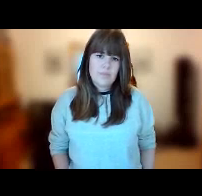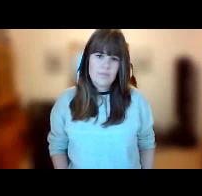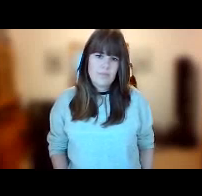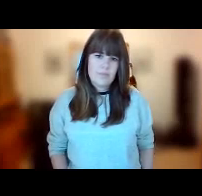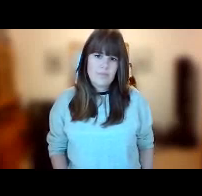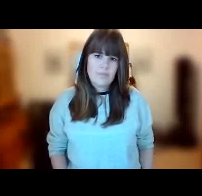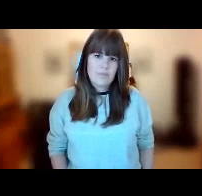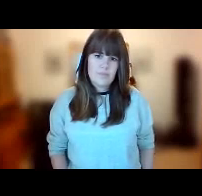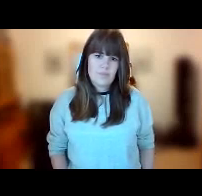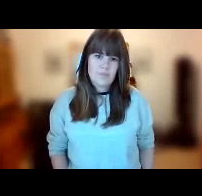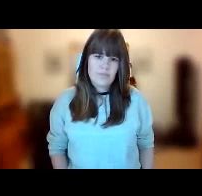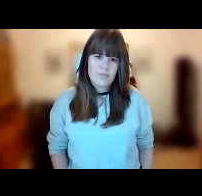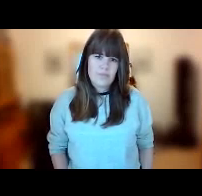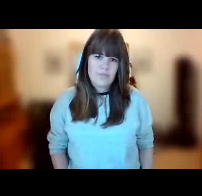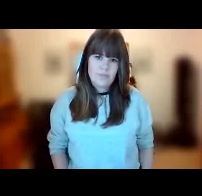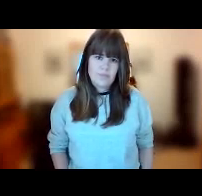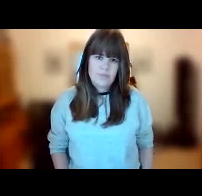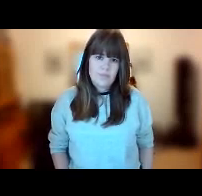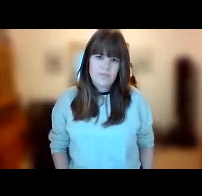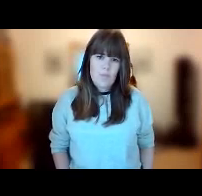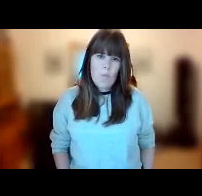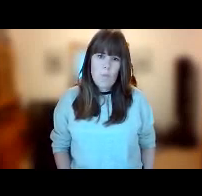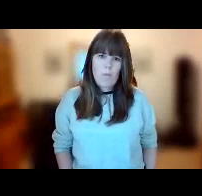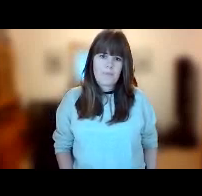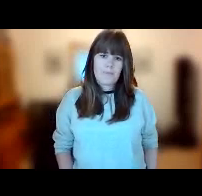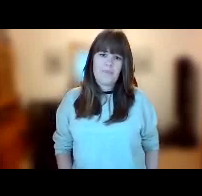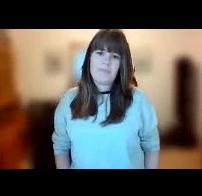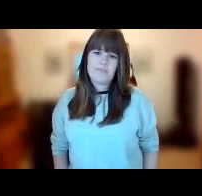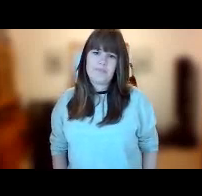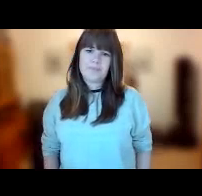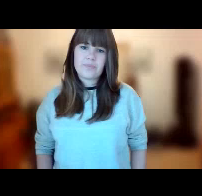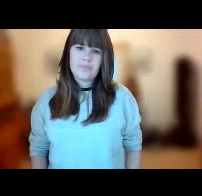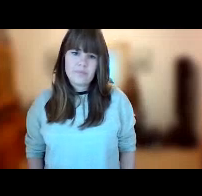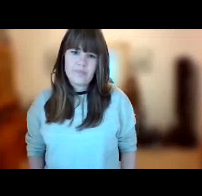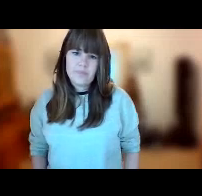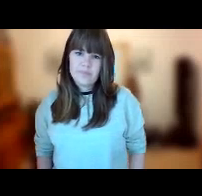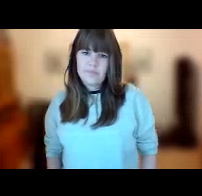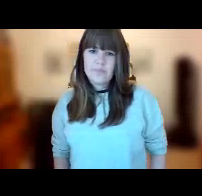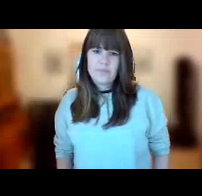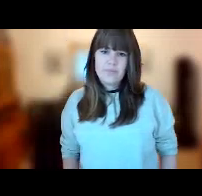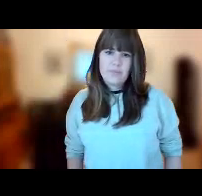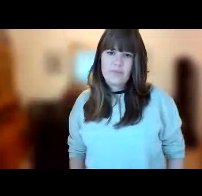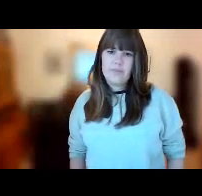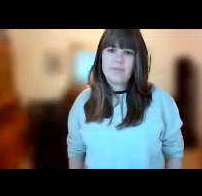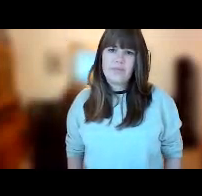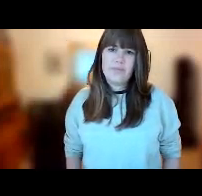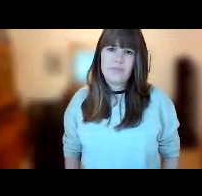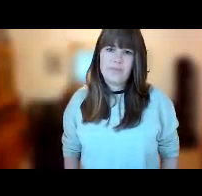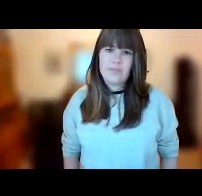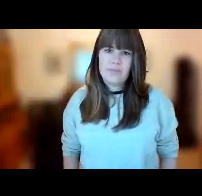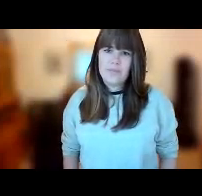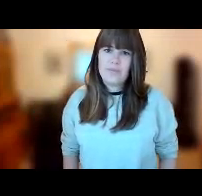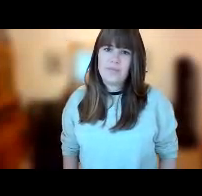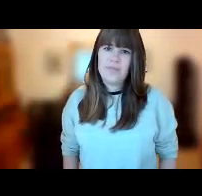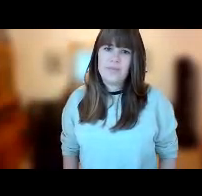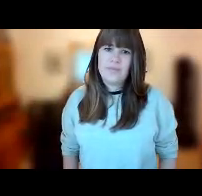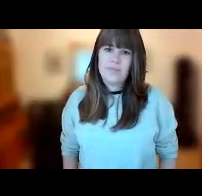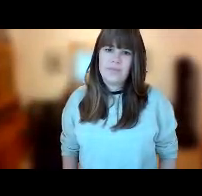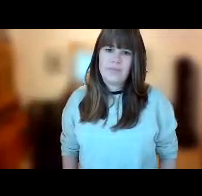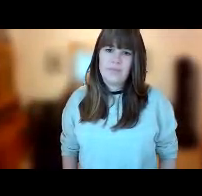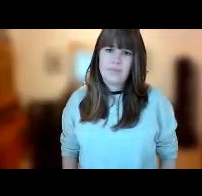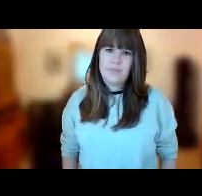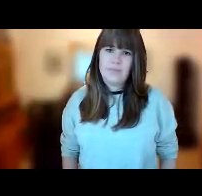harder, so I hit harder. Assume that I can learn Shakespeare. So, what fools these mortals